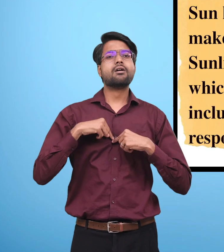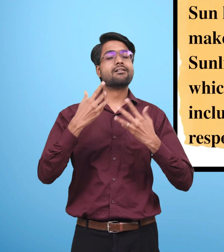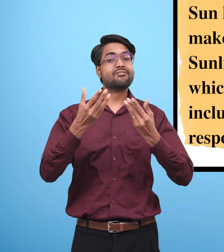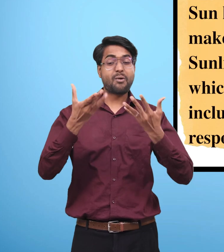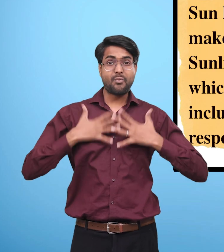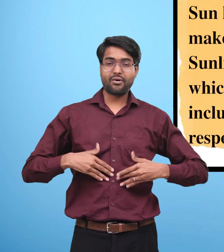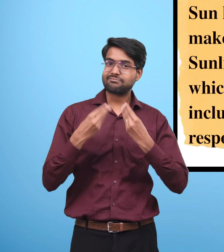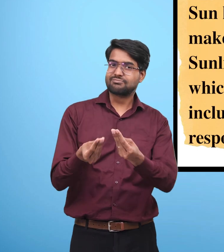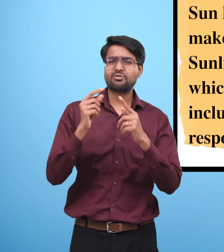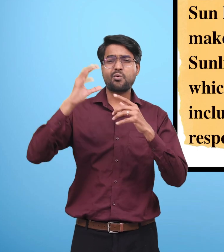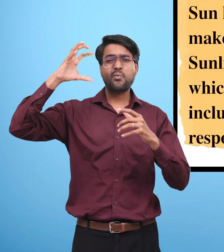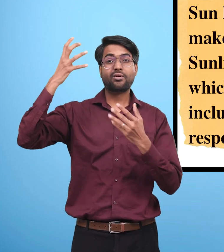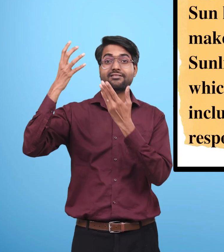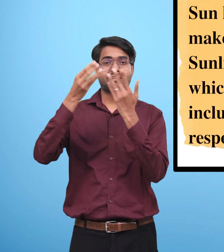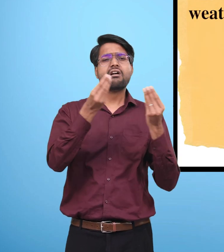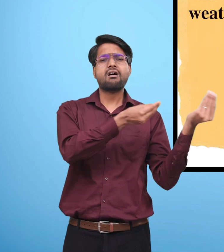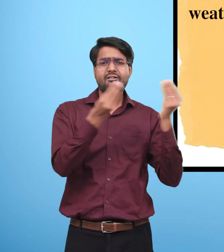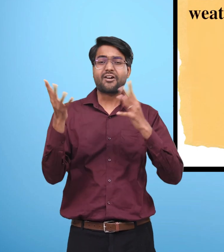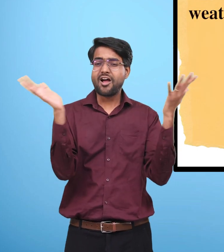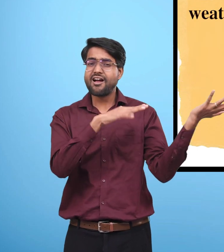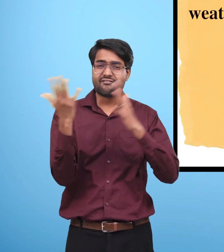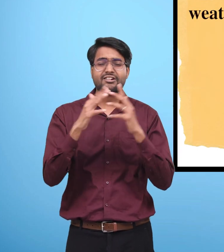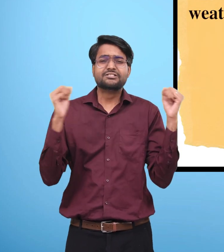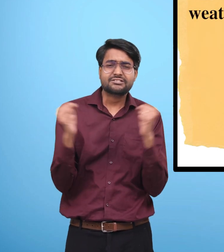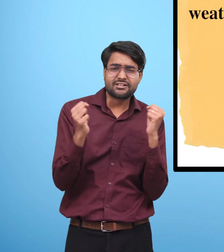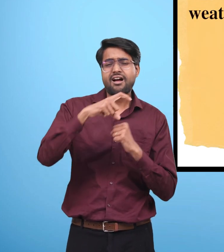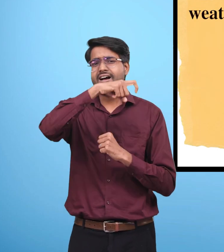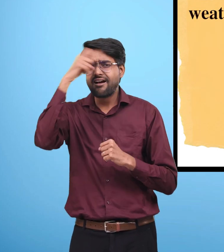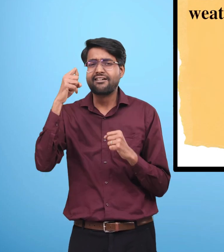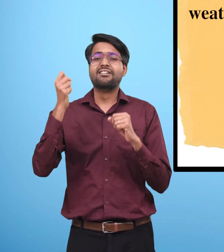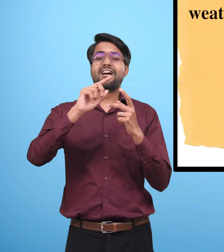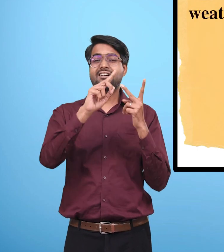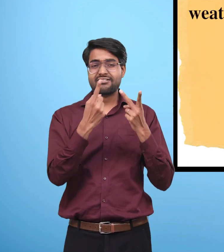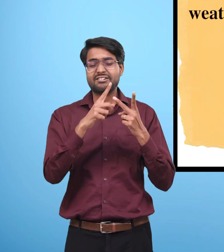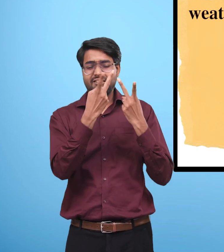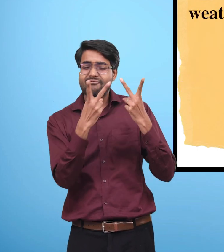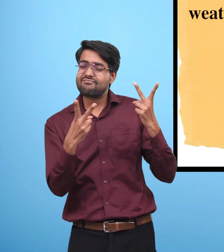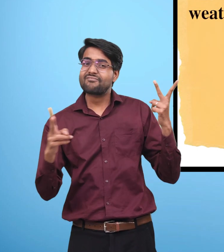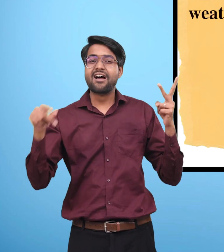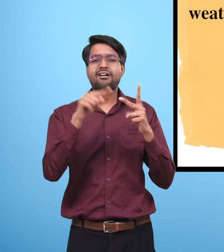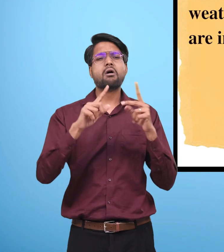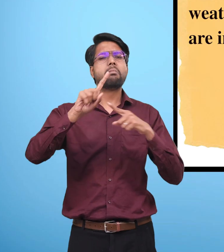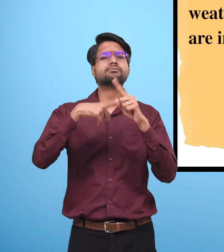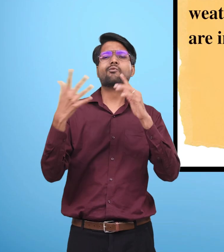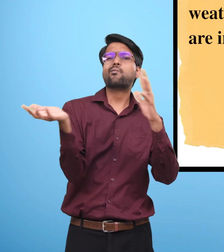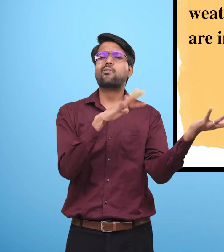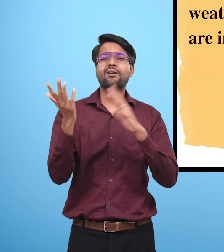responsible for climate, seasons, weather, water cycle, winds, all of which are important